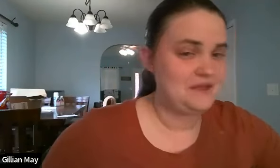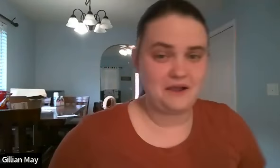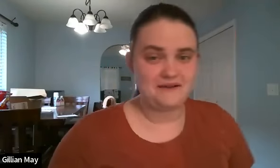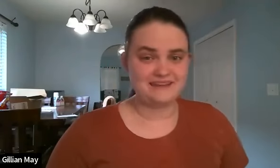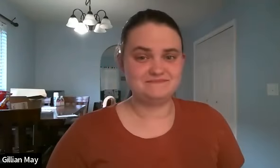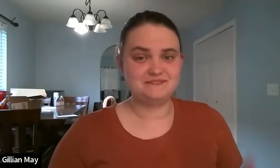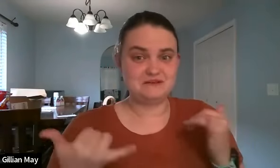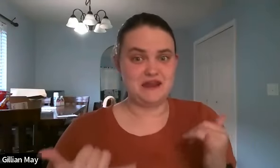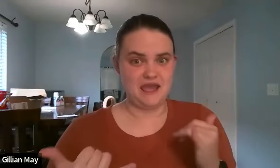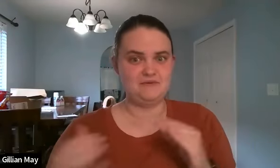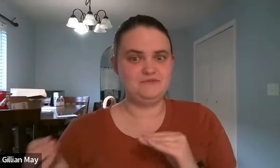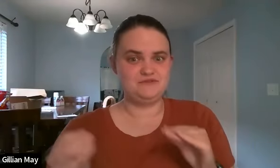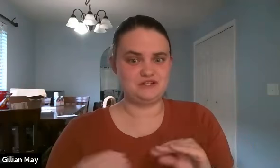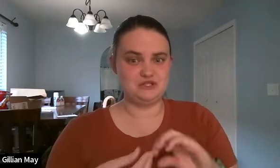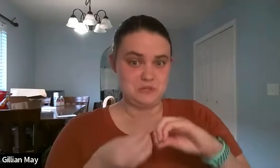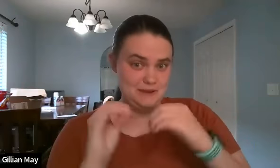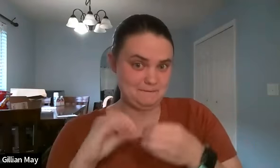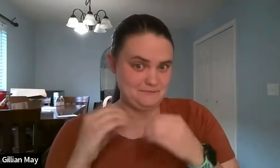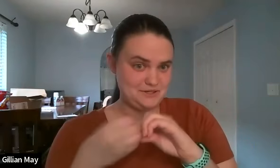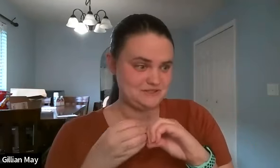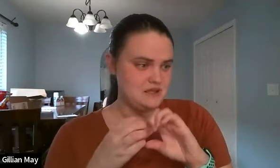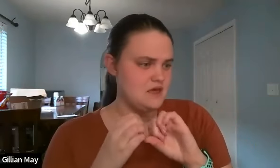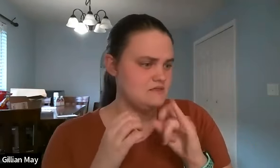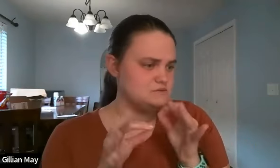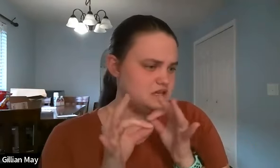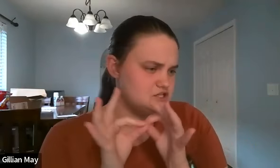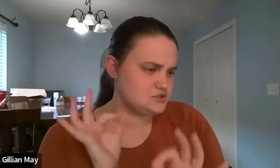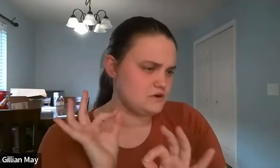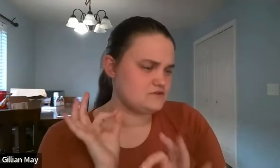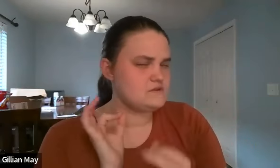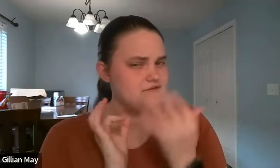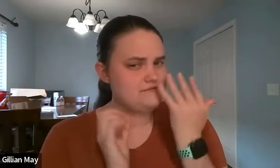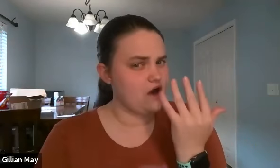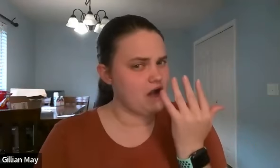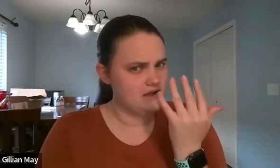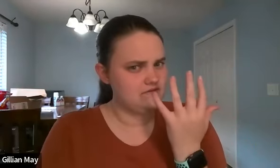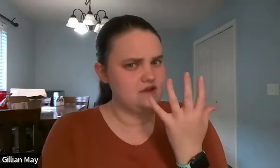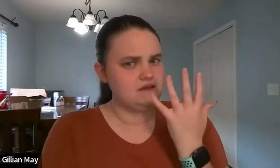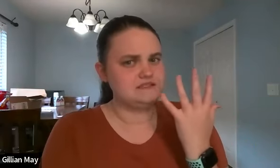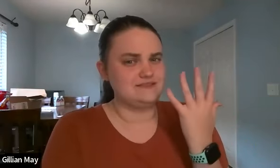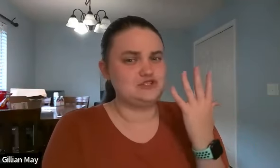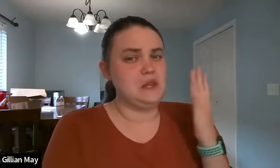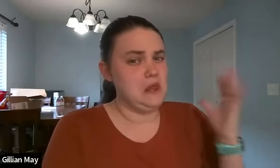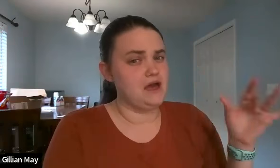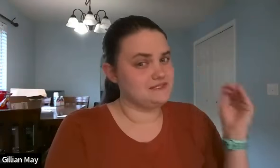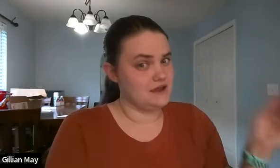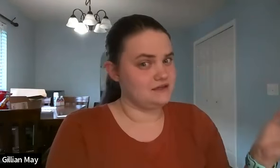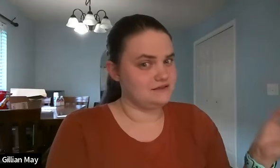All right. So now we moved on to numbers. This one's kind of short. There's only 5 because there's a lot of signs.